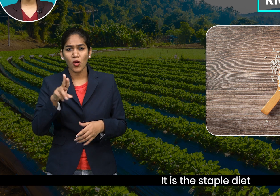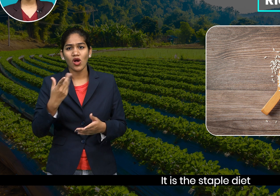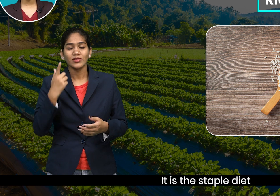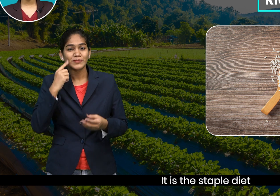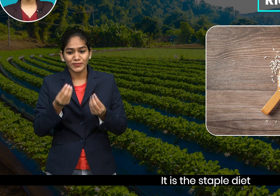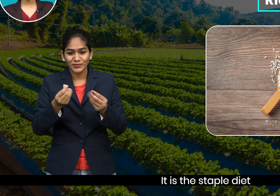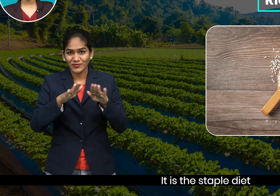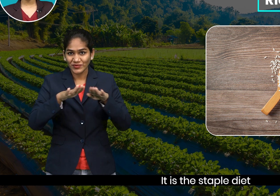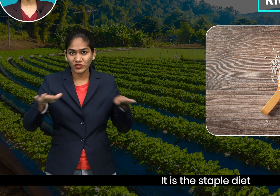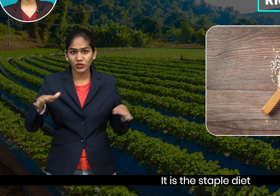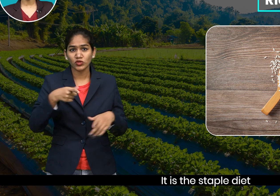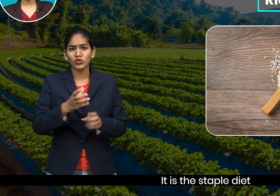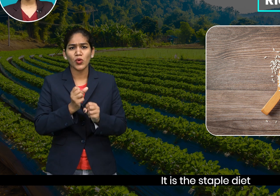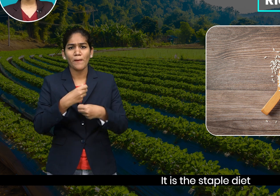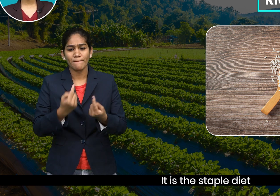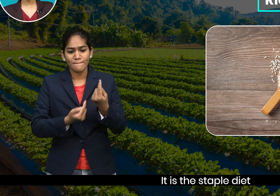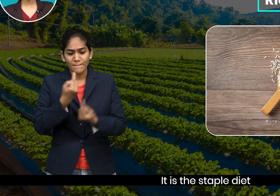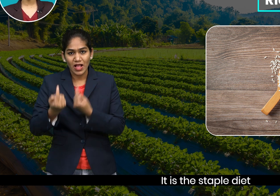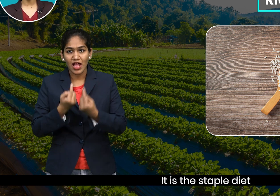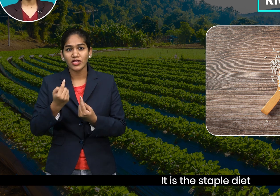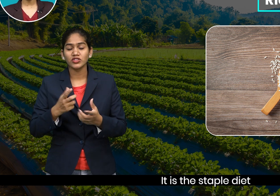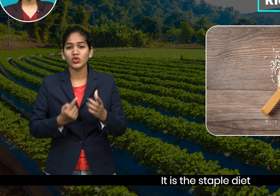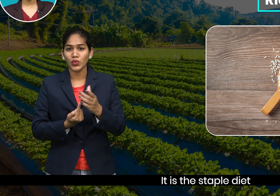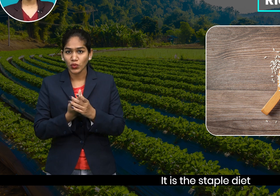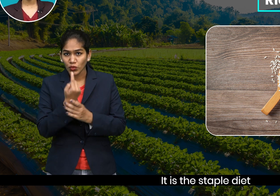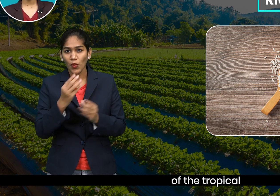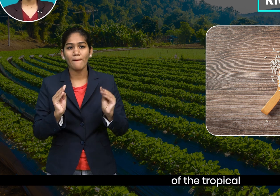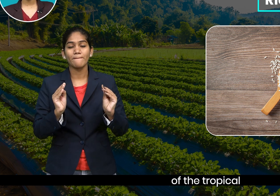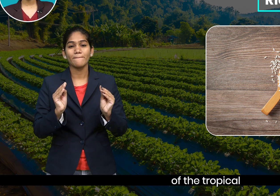diet of the tropical